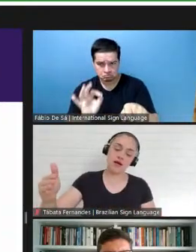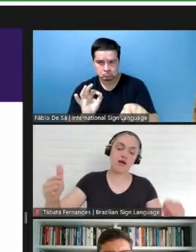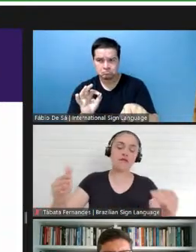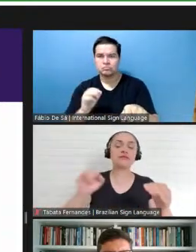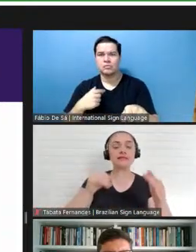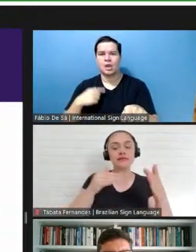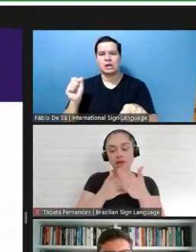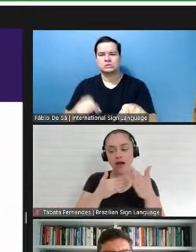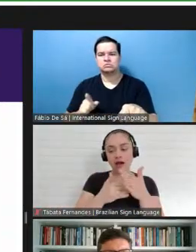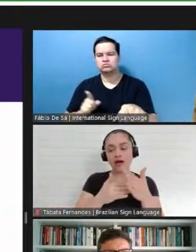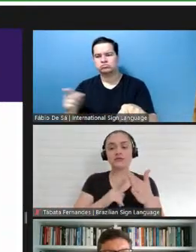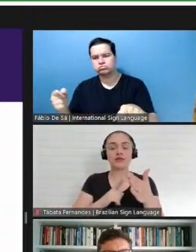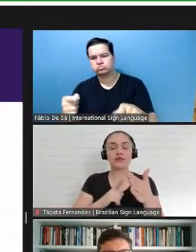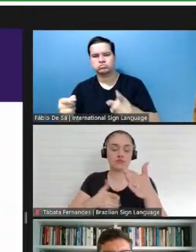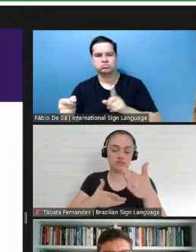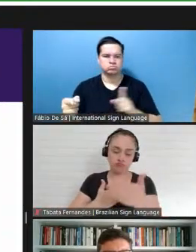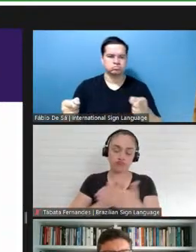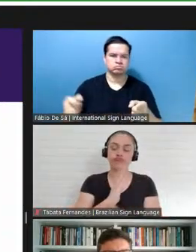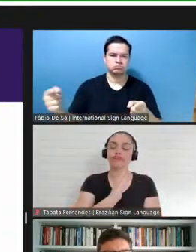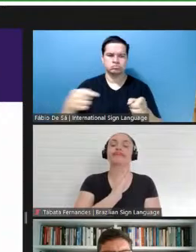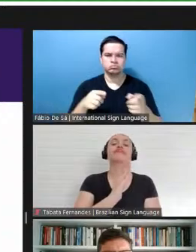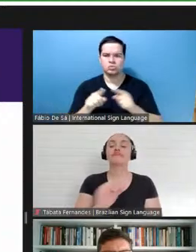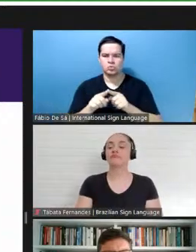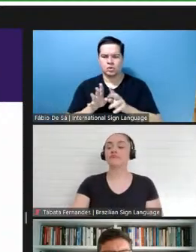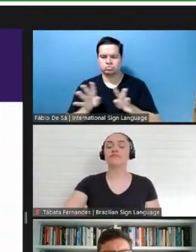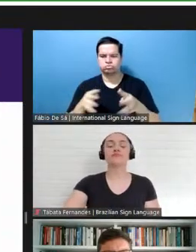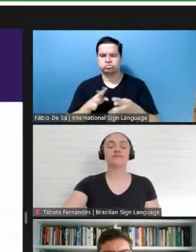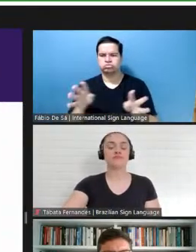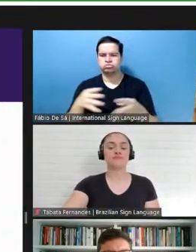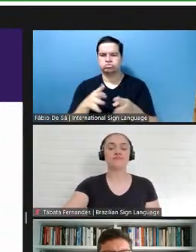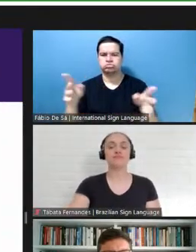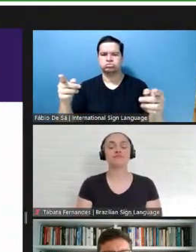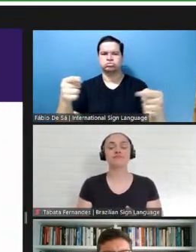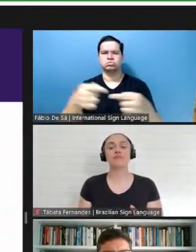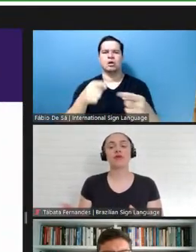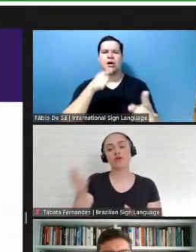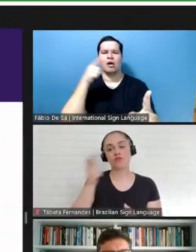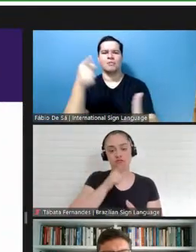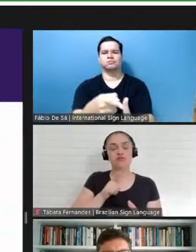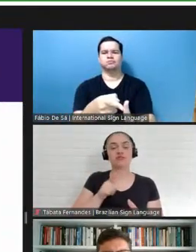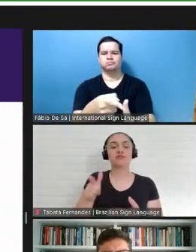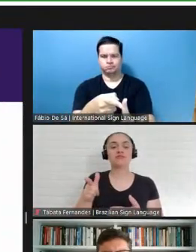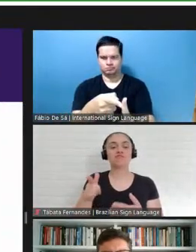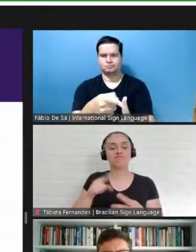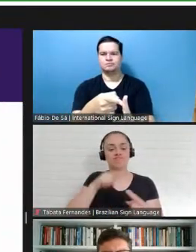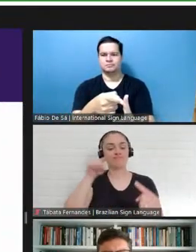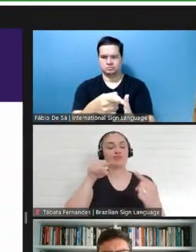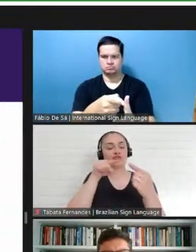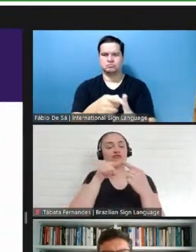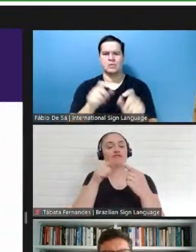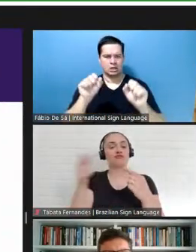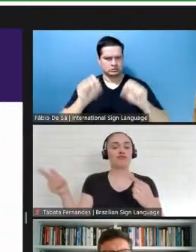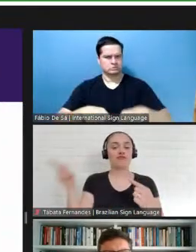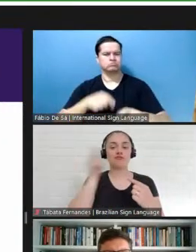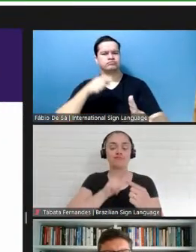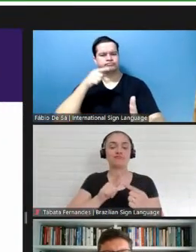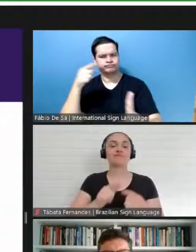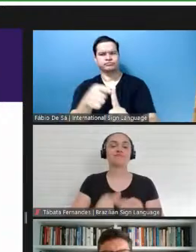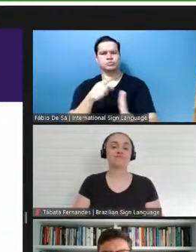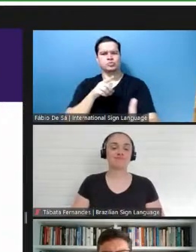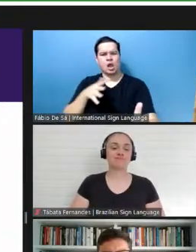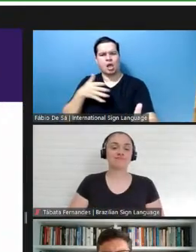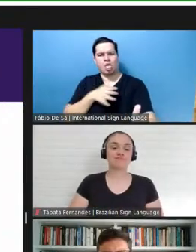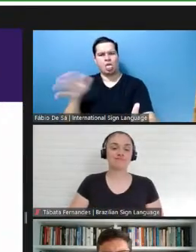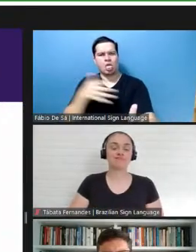might exist so that all learners are able to get there. Technology plays an important role